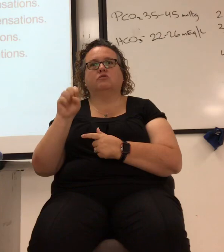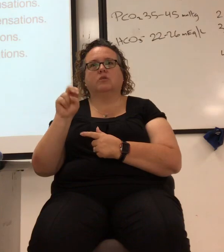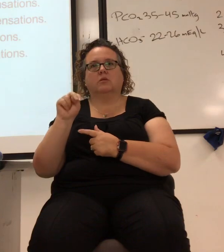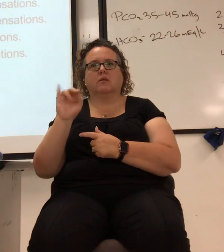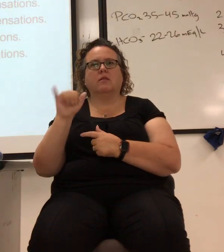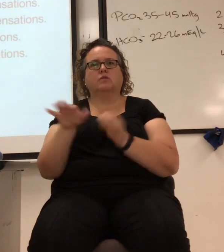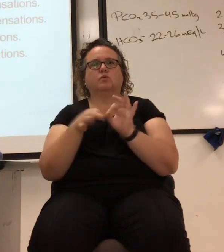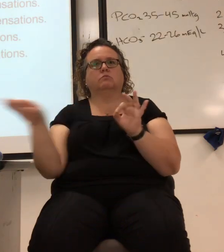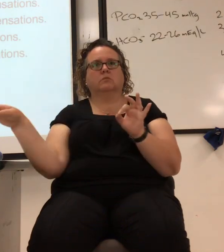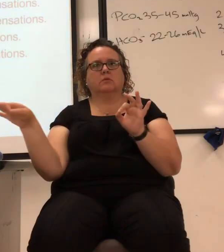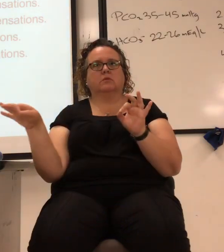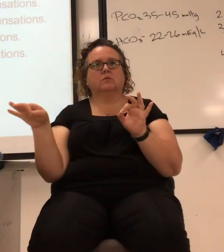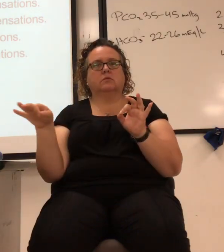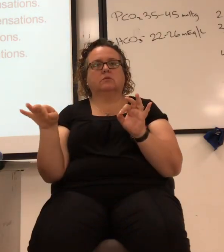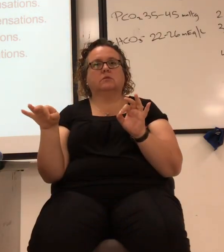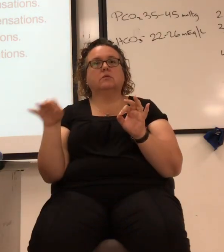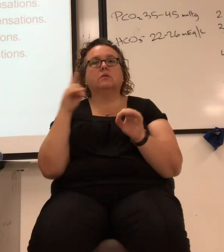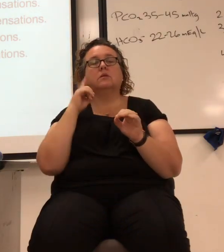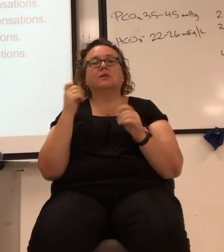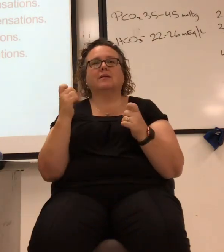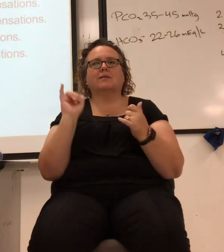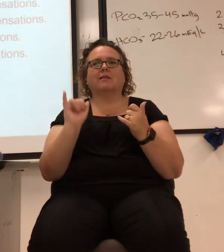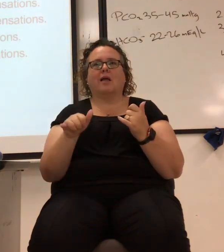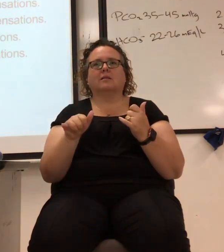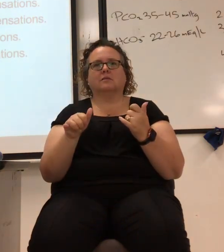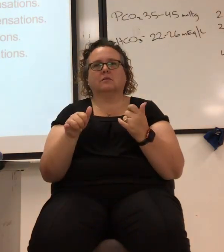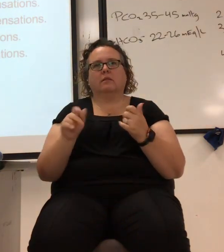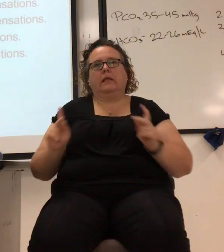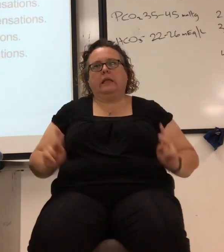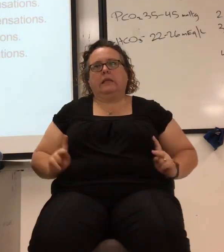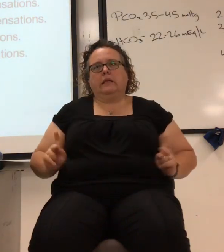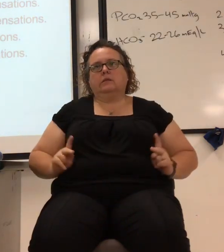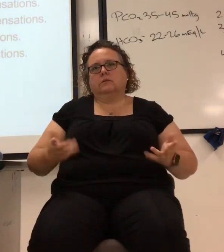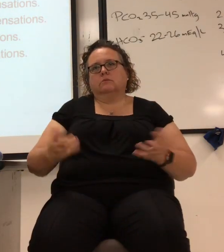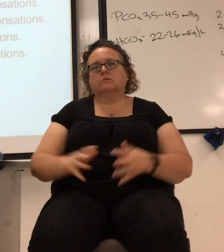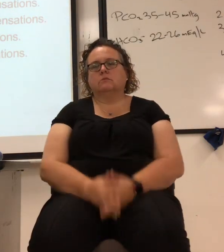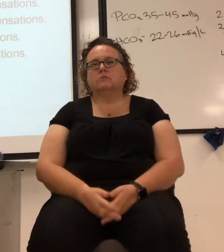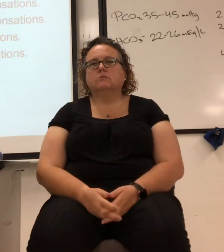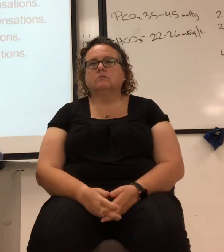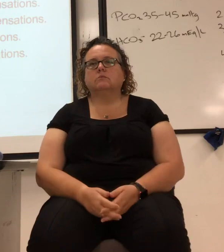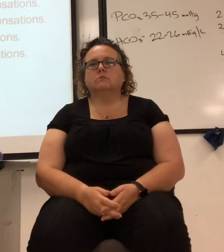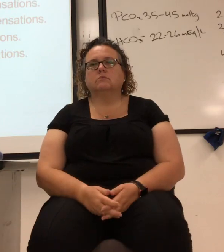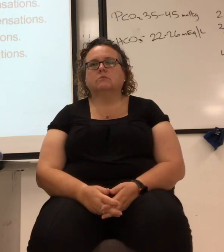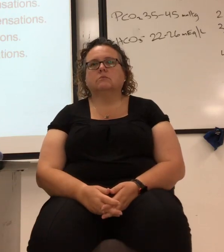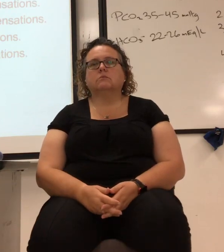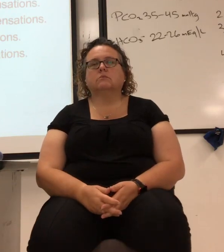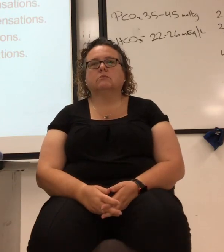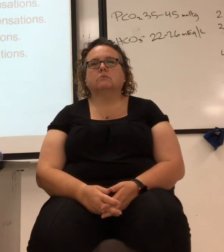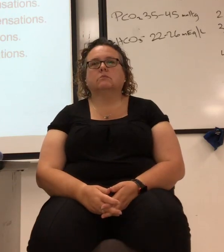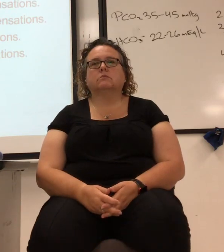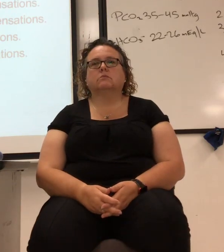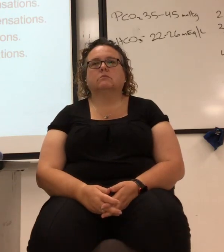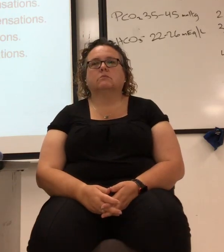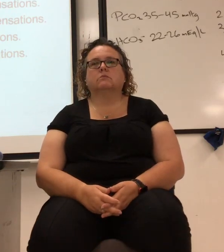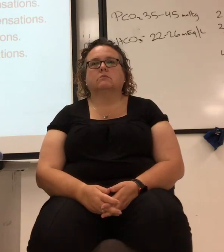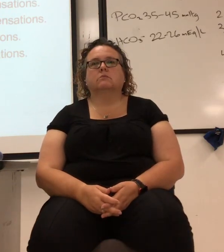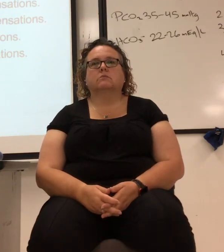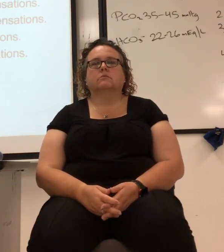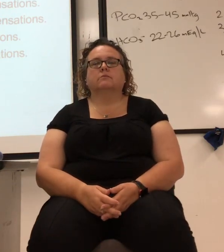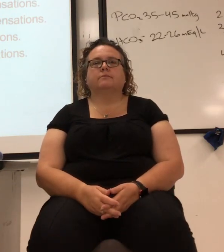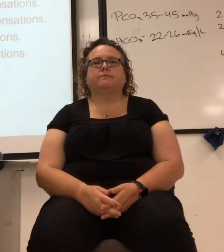the cause. Oh, it is the cause. I proved myself. So let's think about this. High CO2, it drives that equation that way.